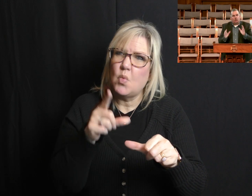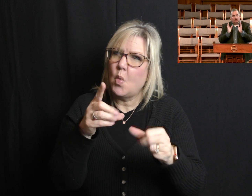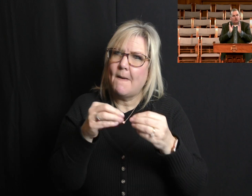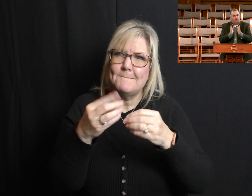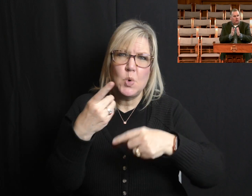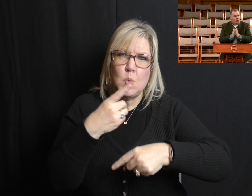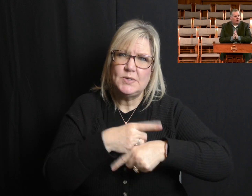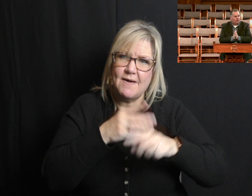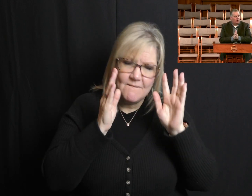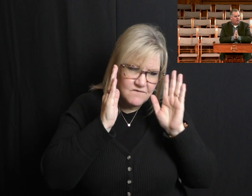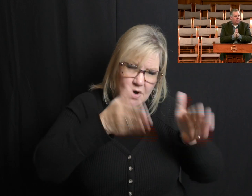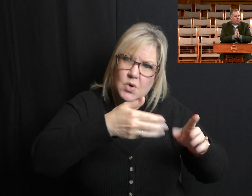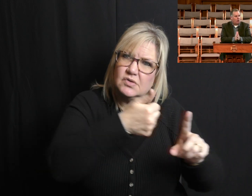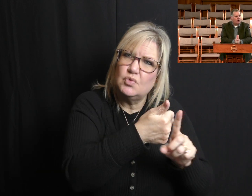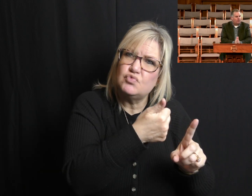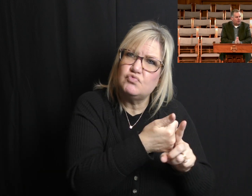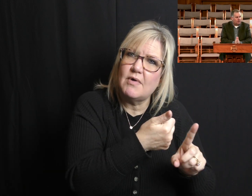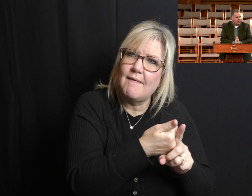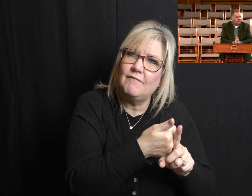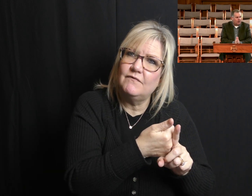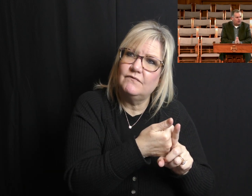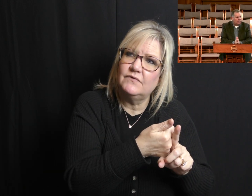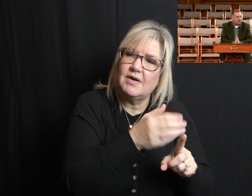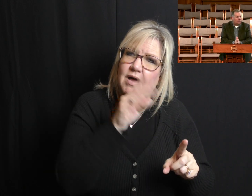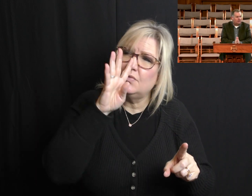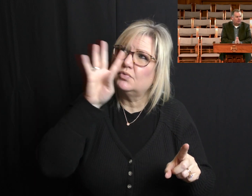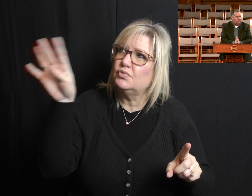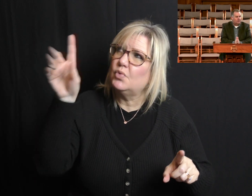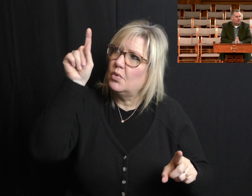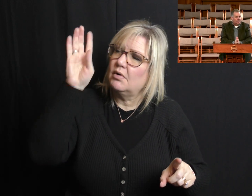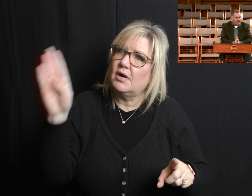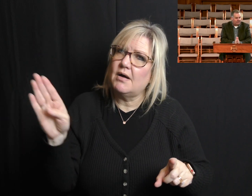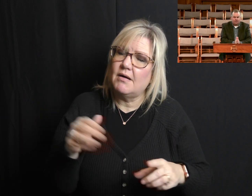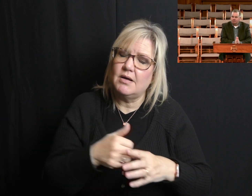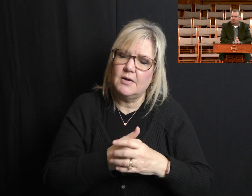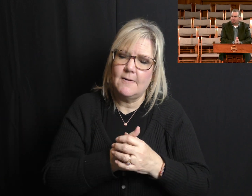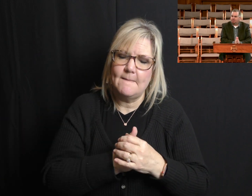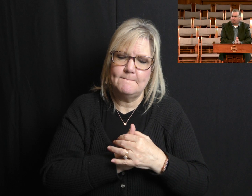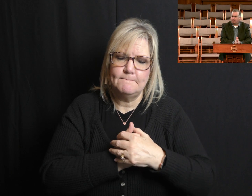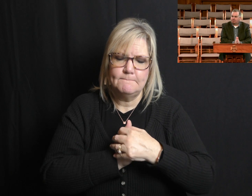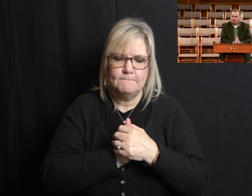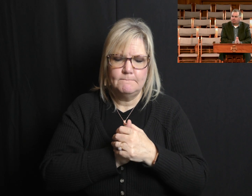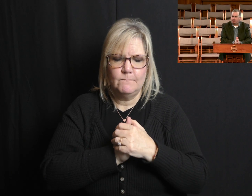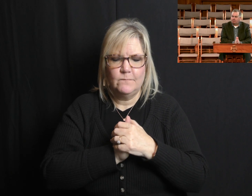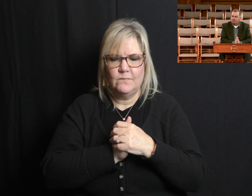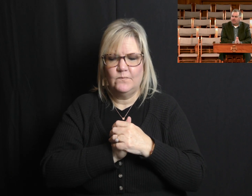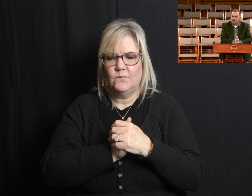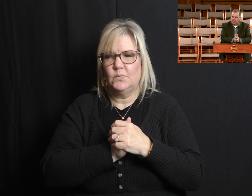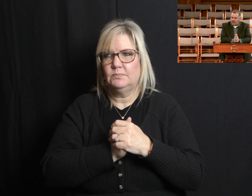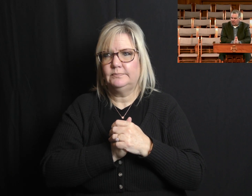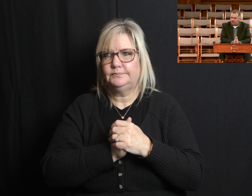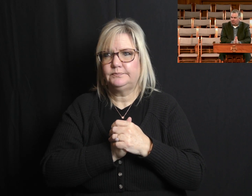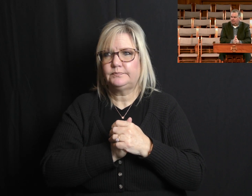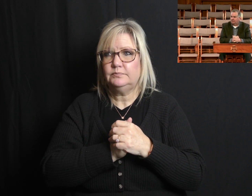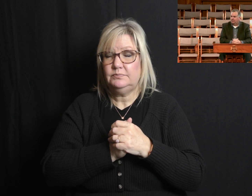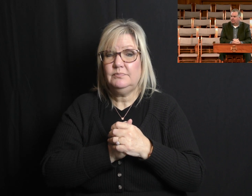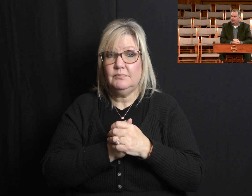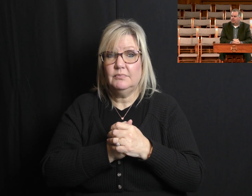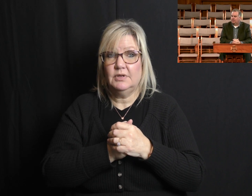rather than focused on the Lord and storing up for yourself treasures in heaven? It's a